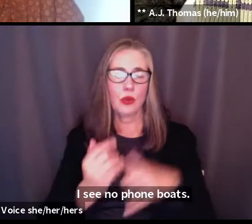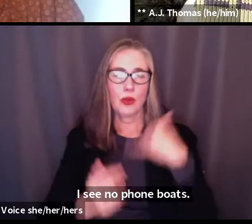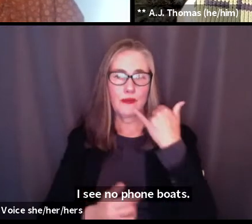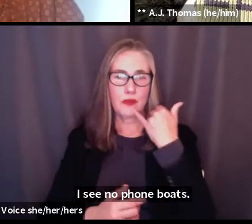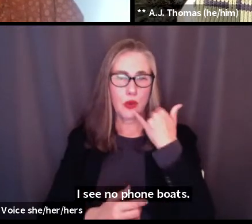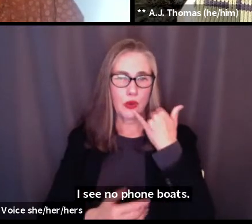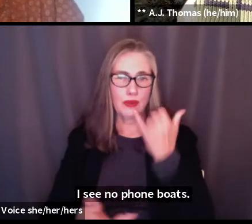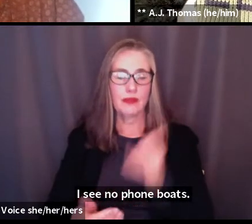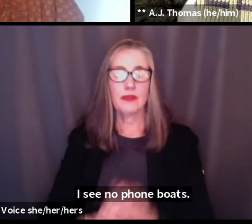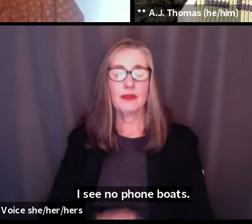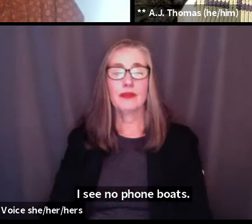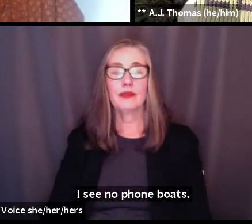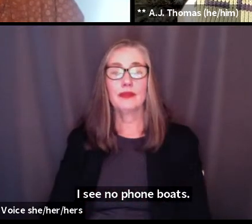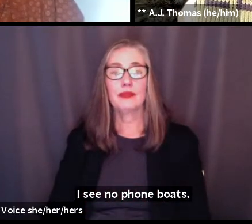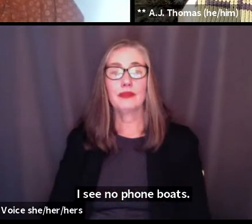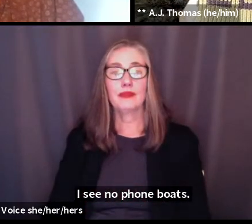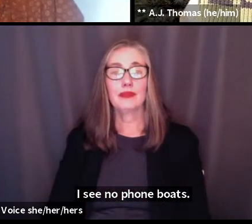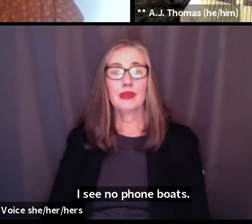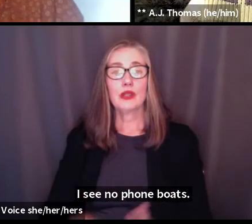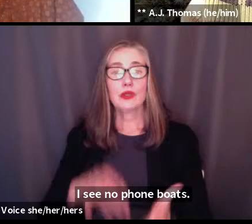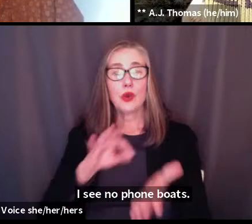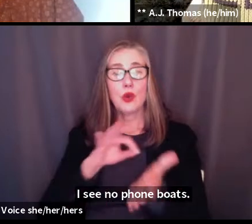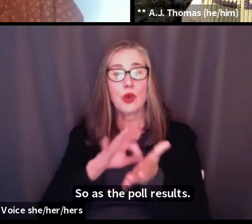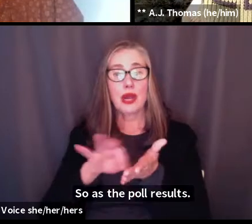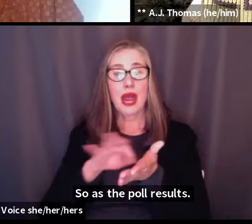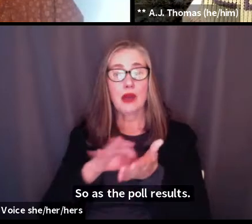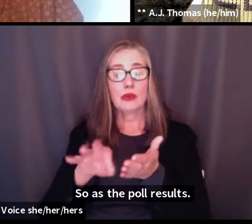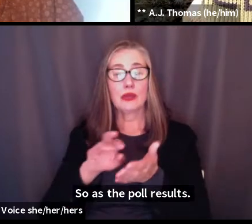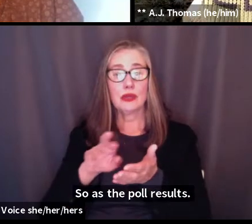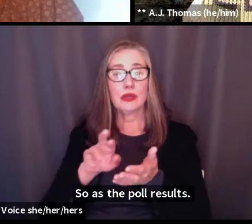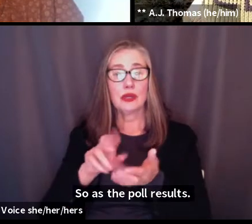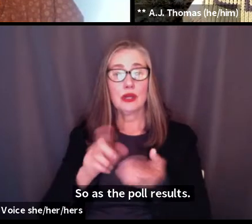So as the poll results, we have